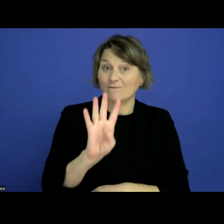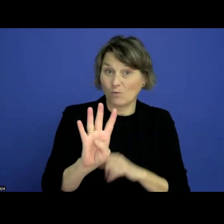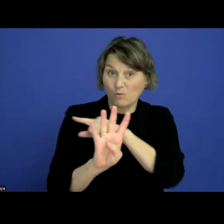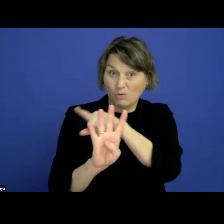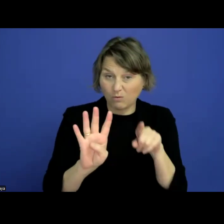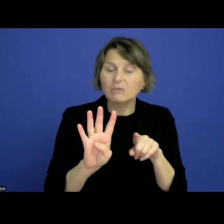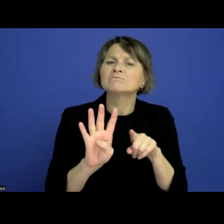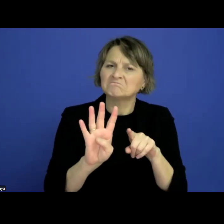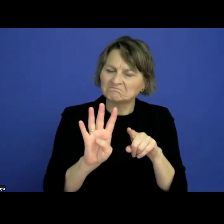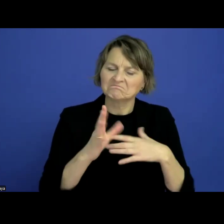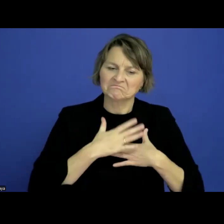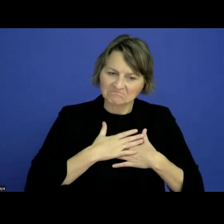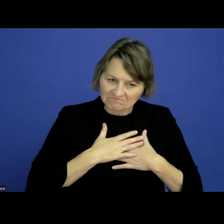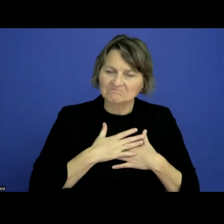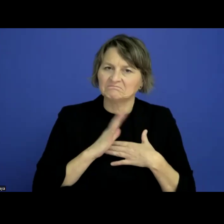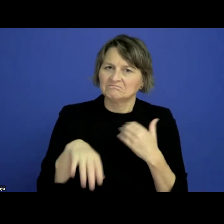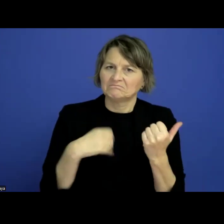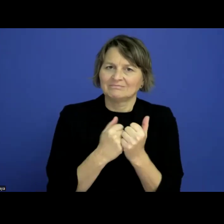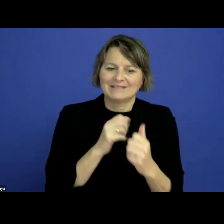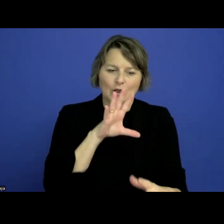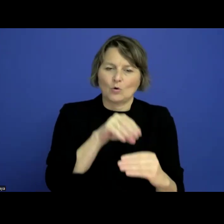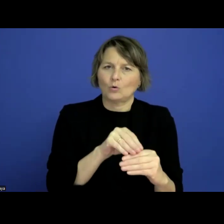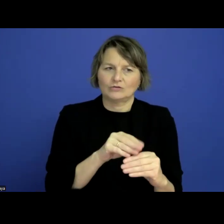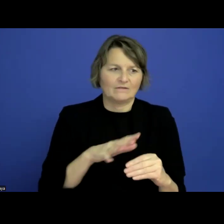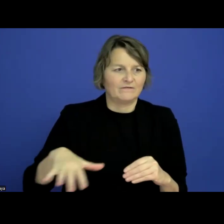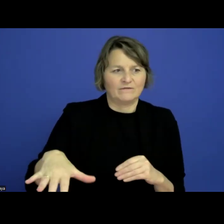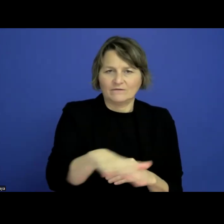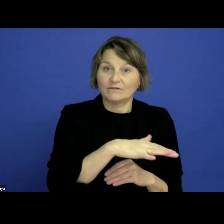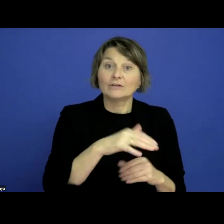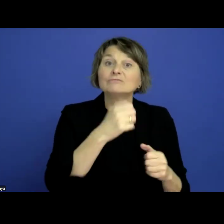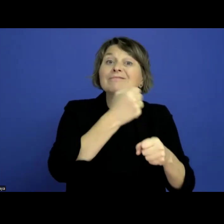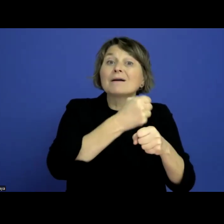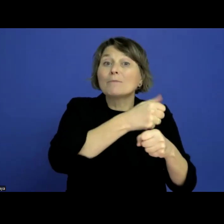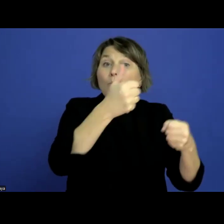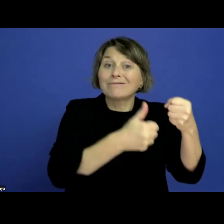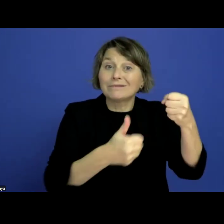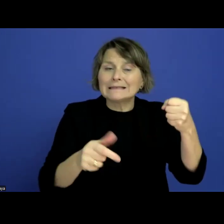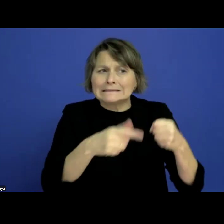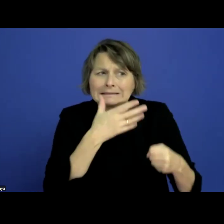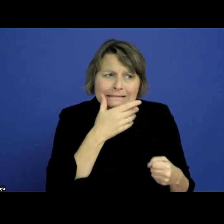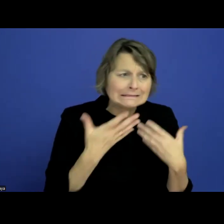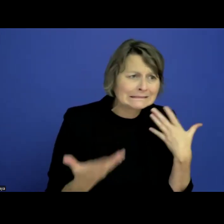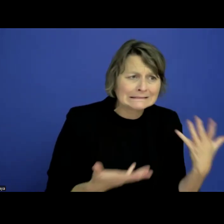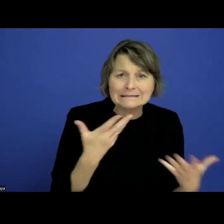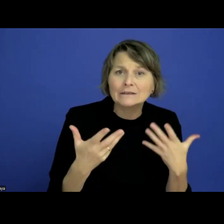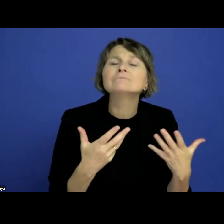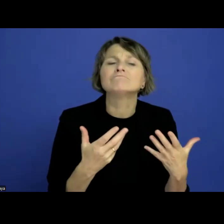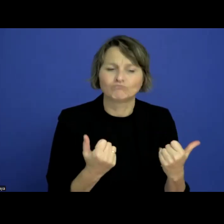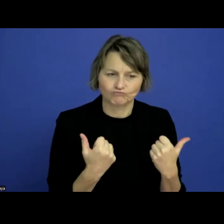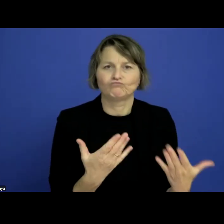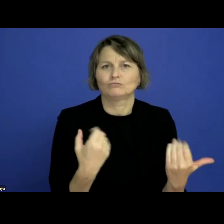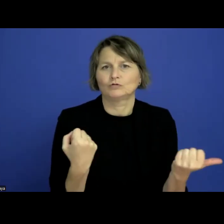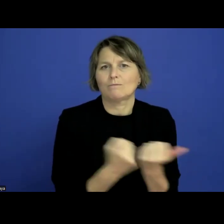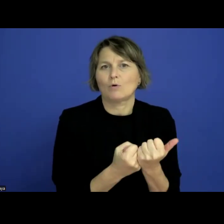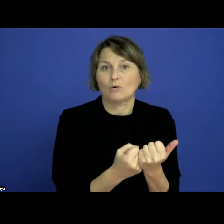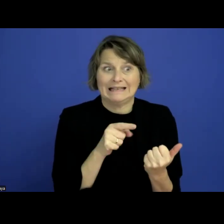inclusive culture by providing employees with the support they need during critical moments of their life.